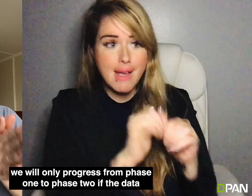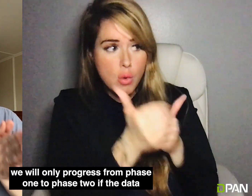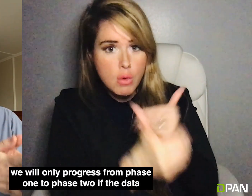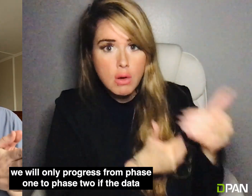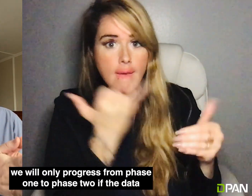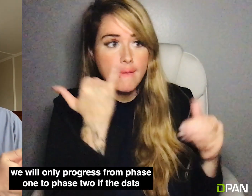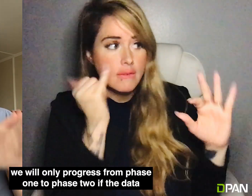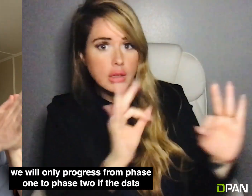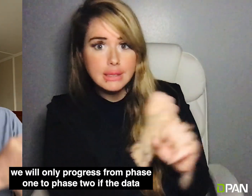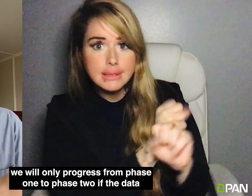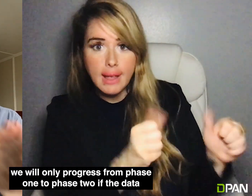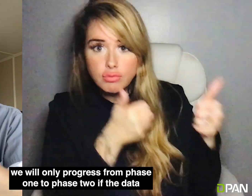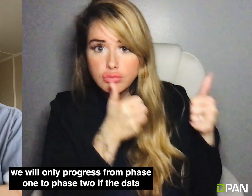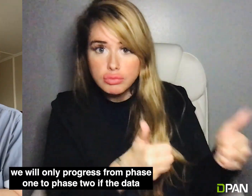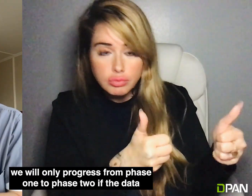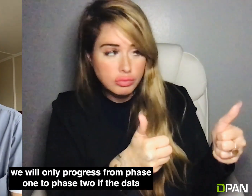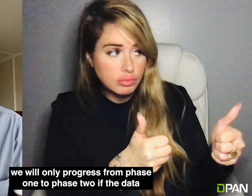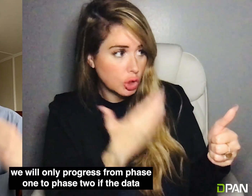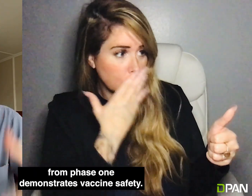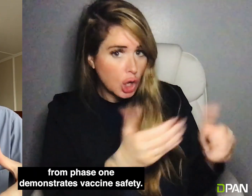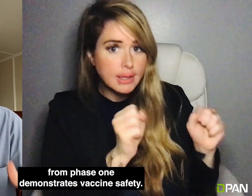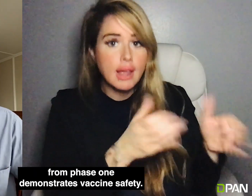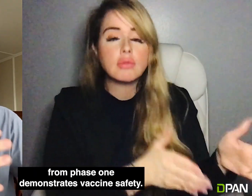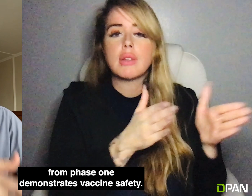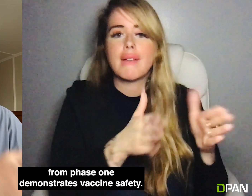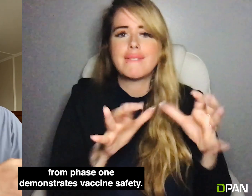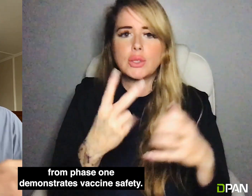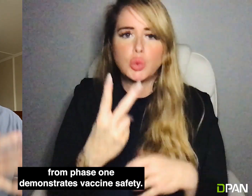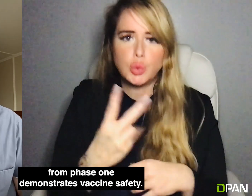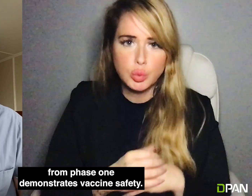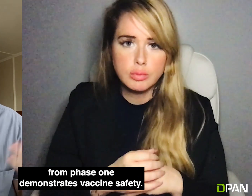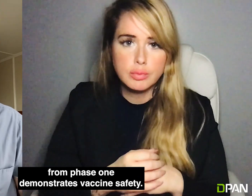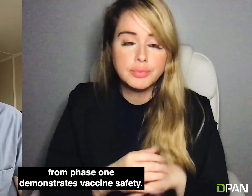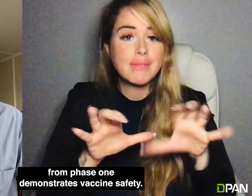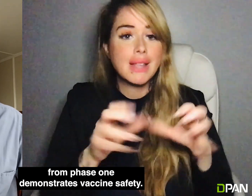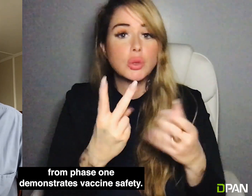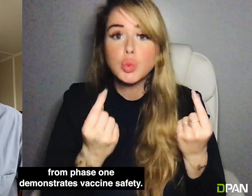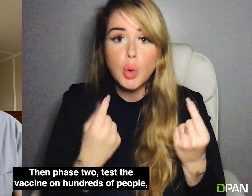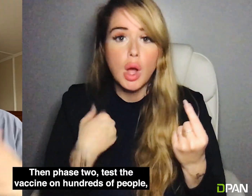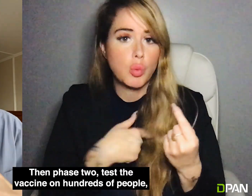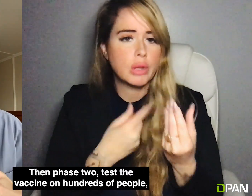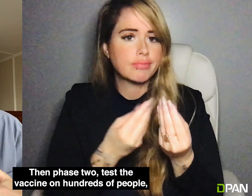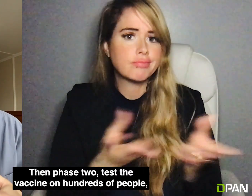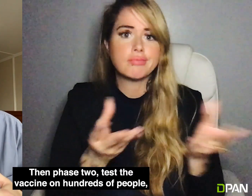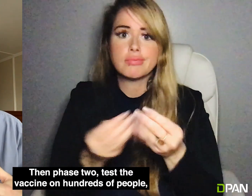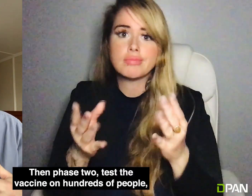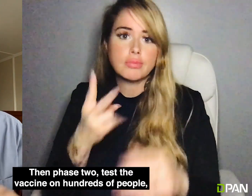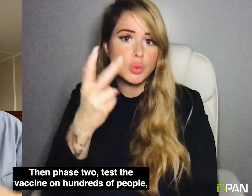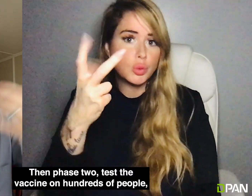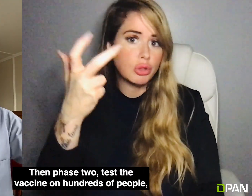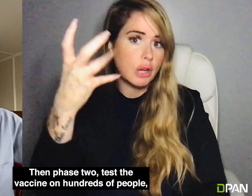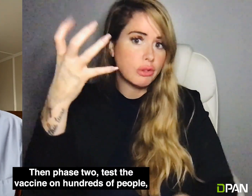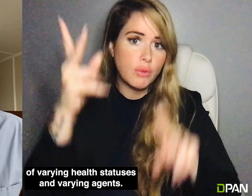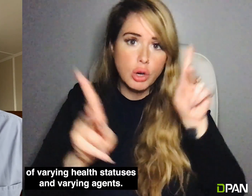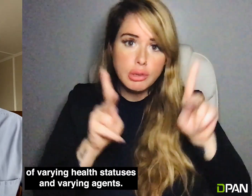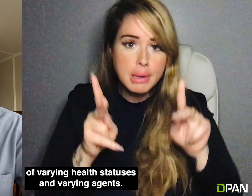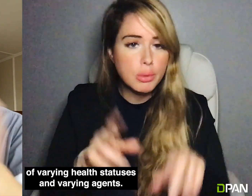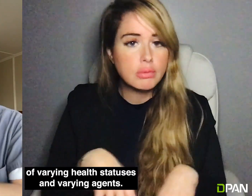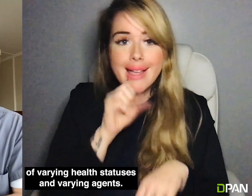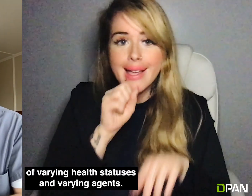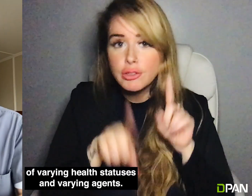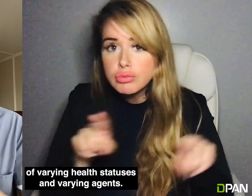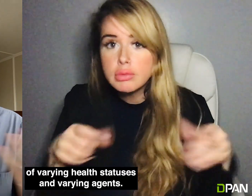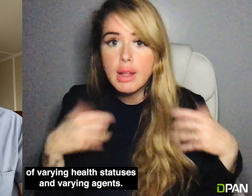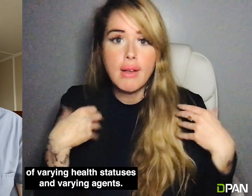general. We will only progress from phase 1 to phase 2 if the data from phase 1 demonstrates vaccine safety. Then phase 2 tests the vaccine on hundreds of people of